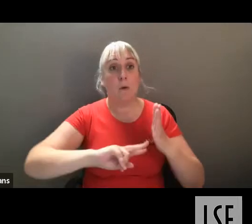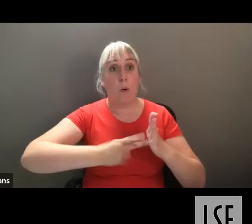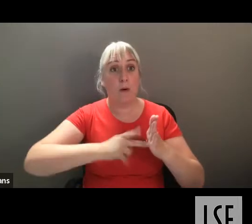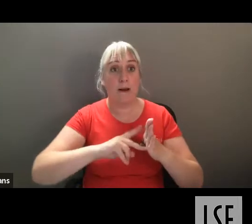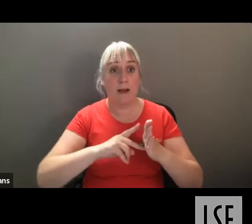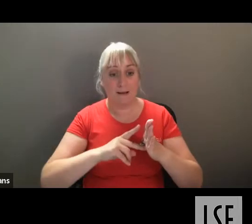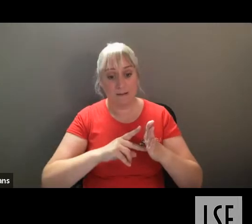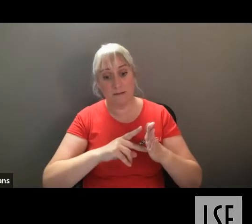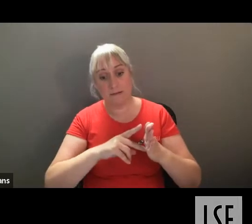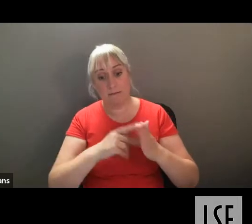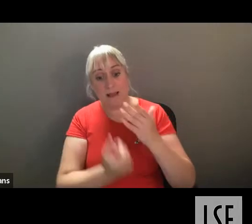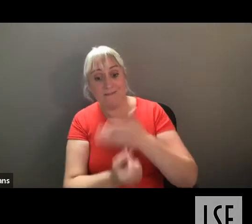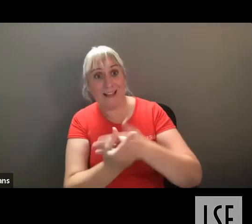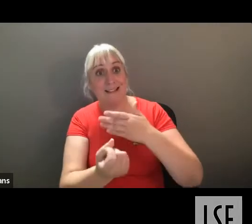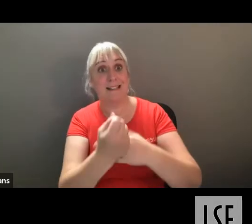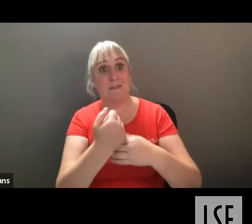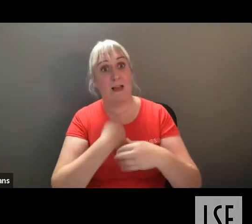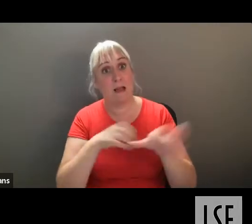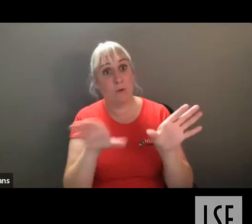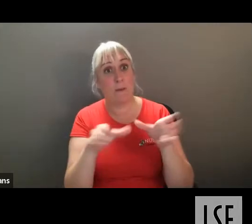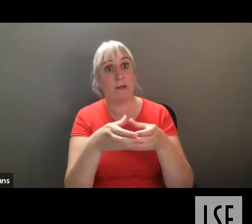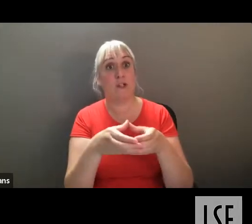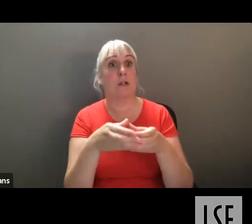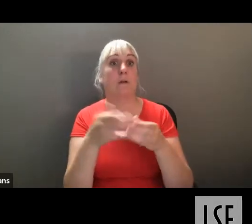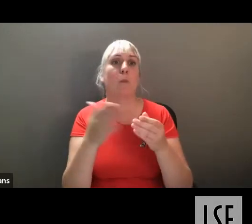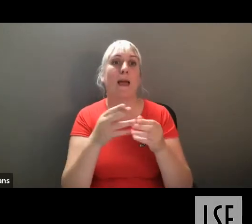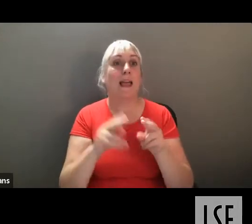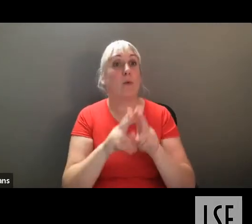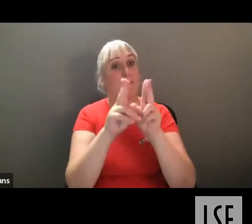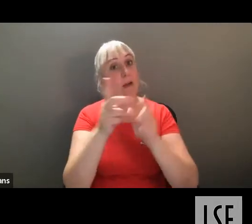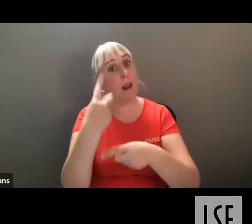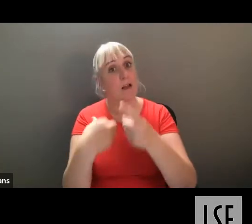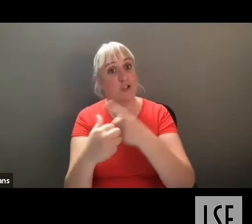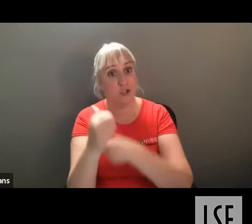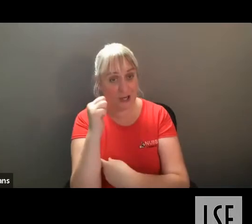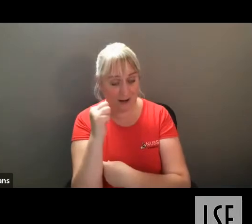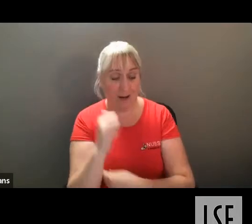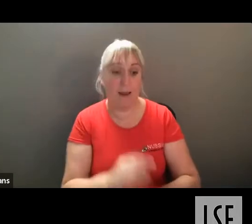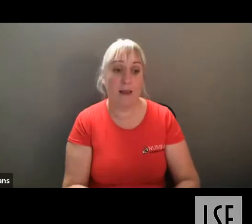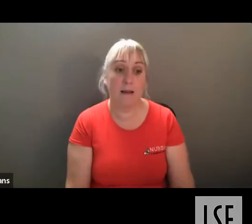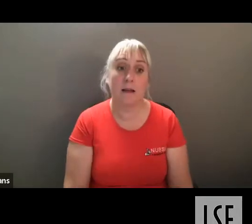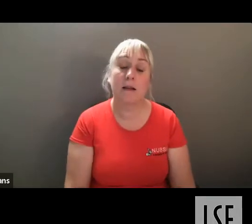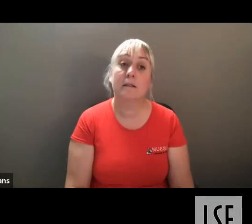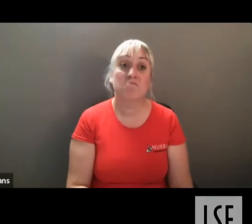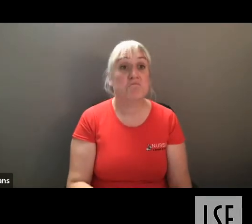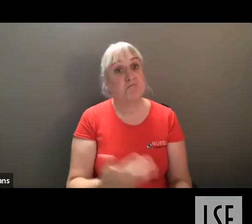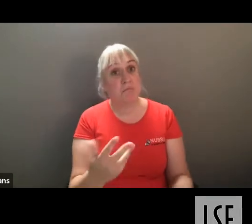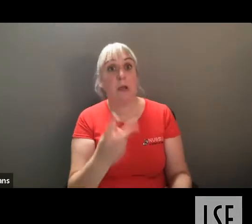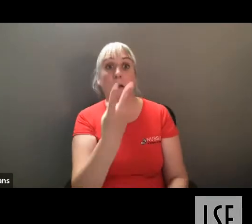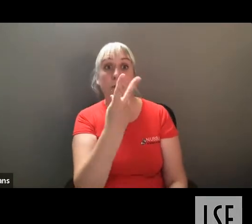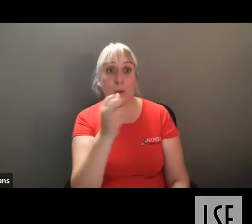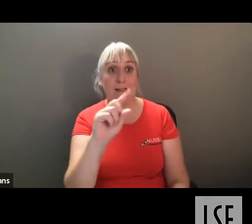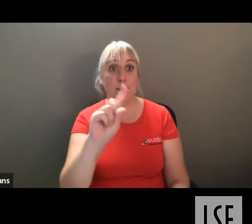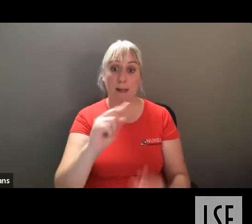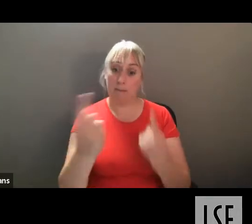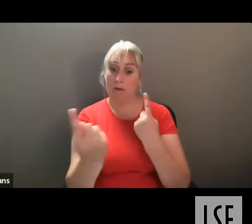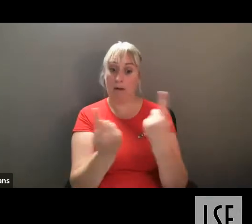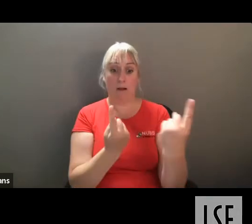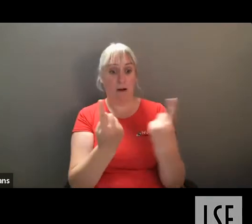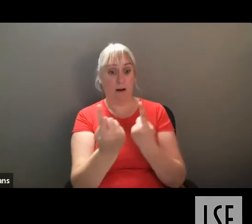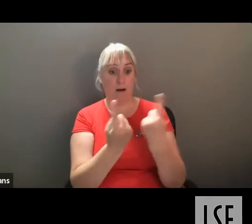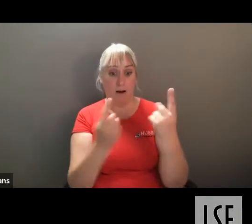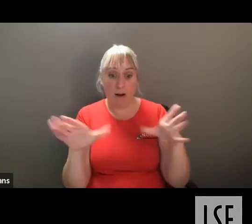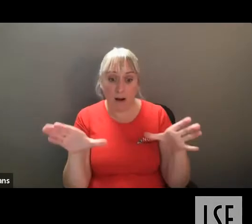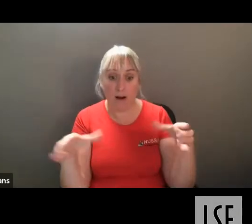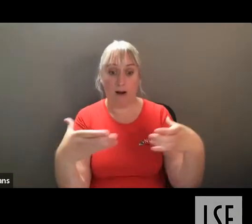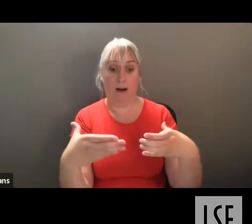Norfolk last year. Seems a long time ago now, and over 20 people came together in Norwich